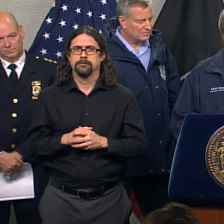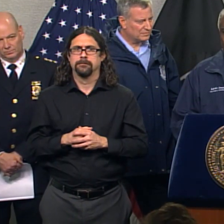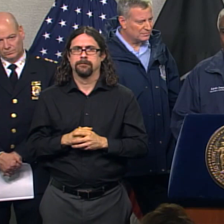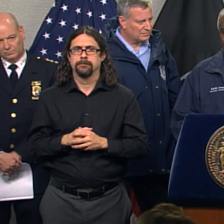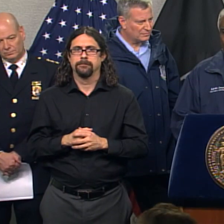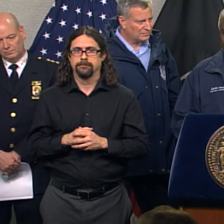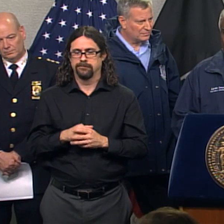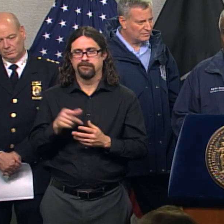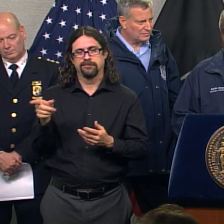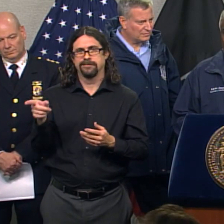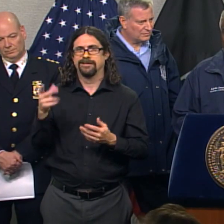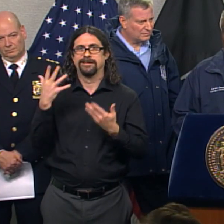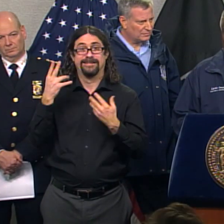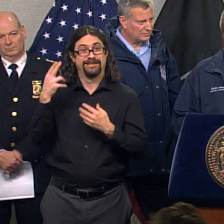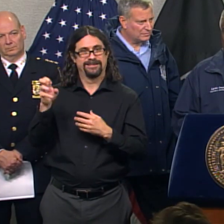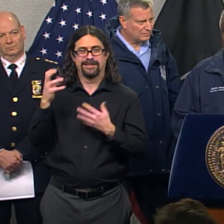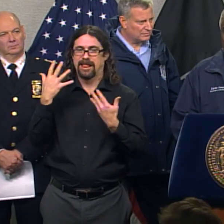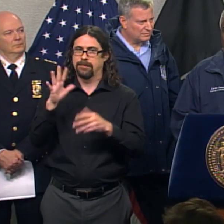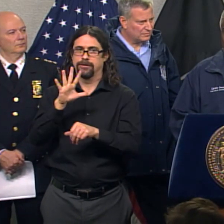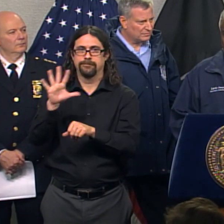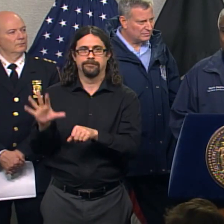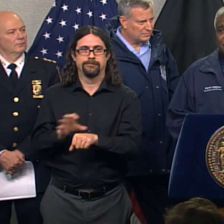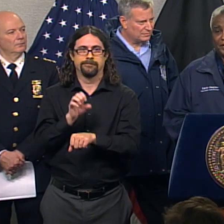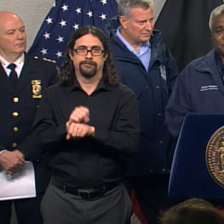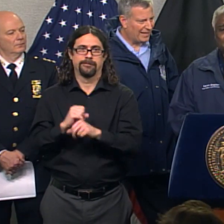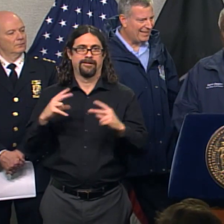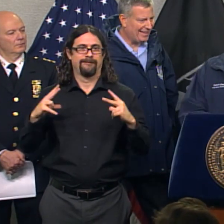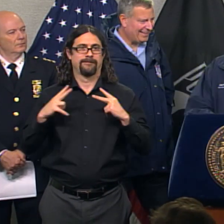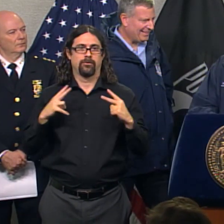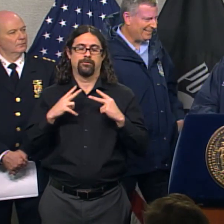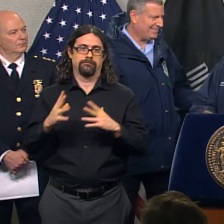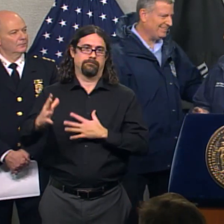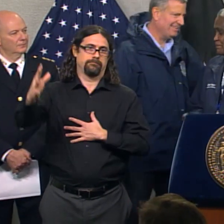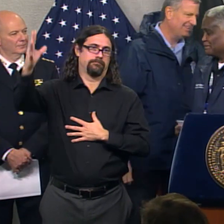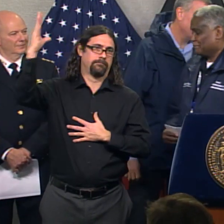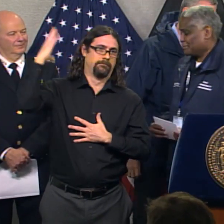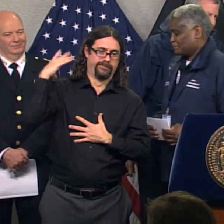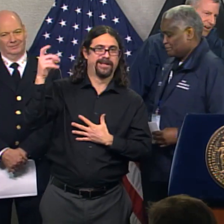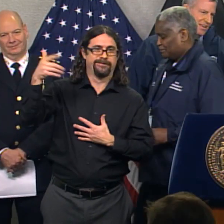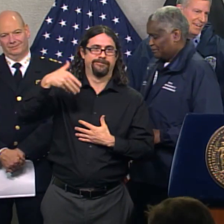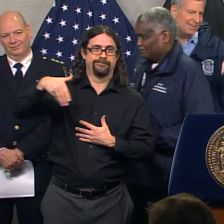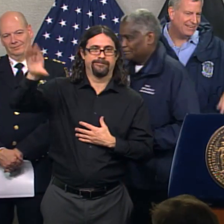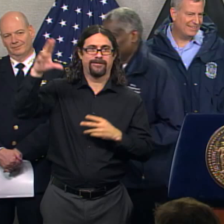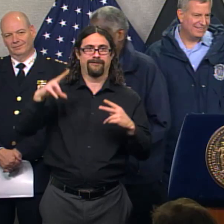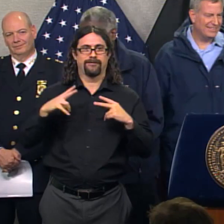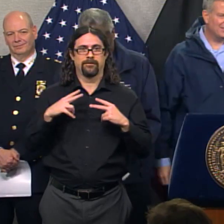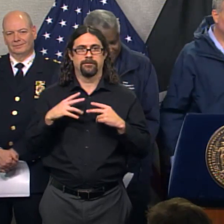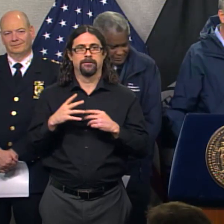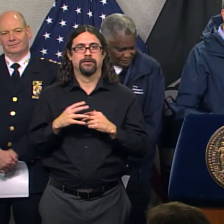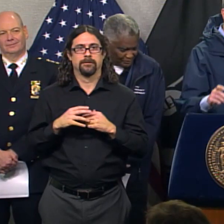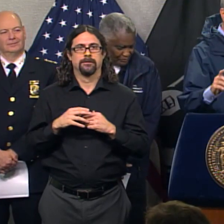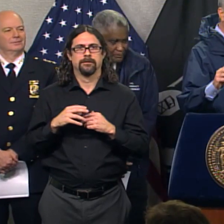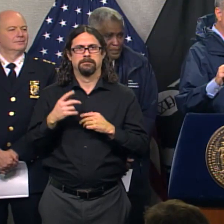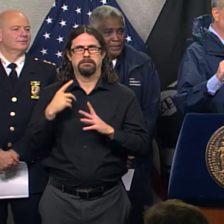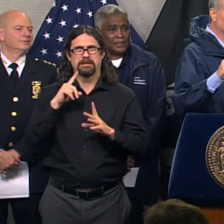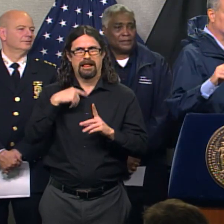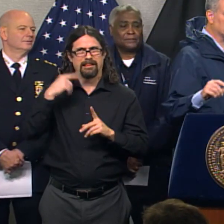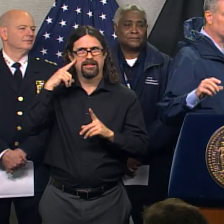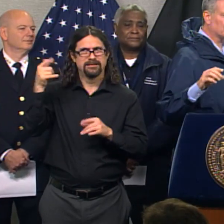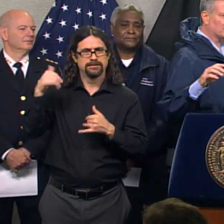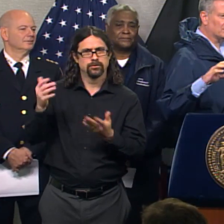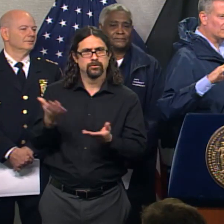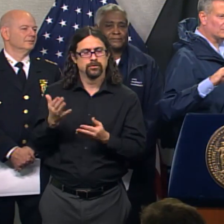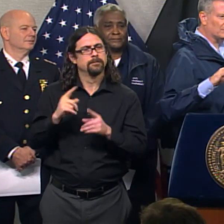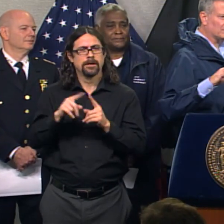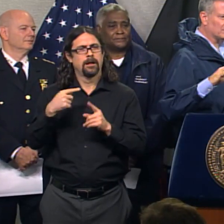times. In fact, I think he's still here in the building somewhere. Thank you. Okay. Commissioner Garcia, you said 9